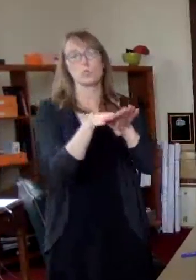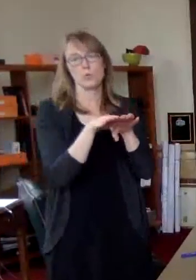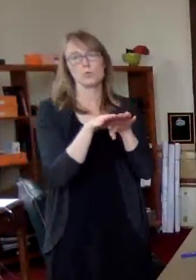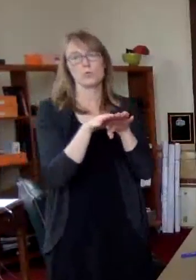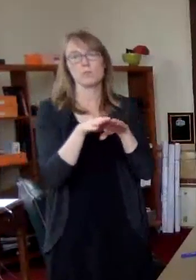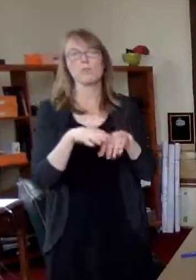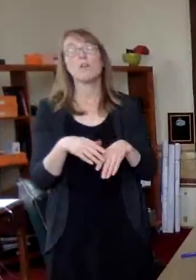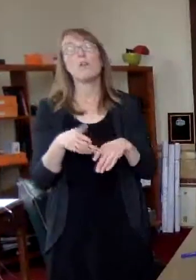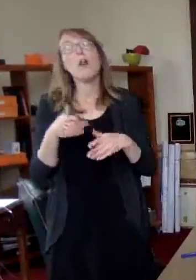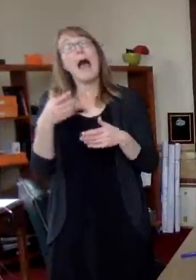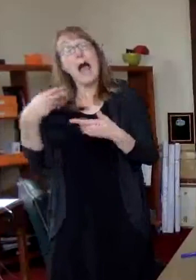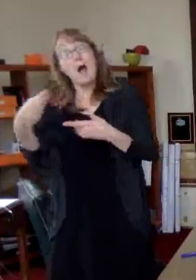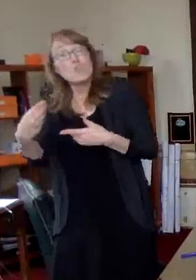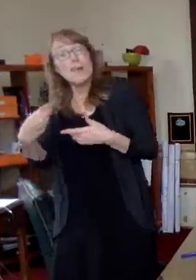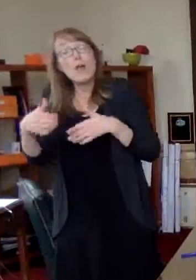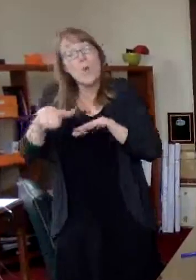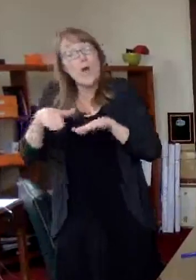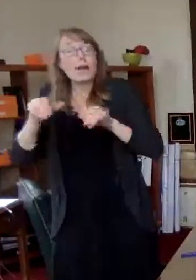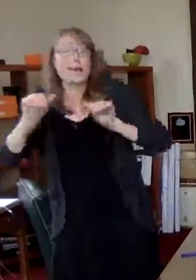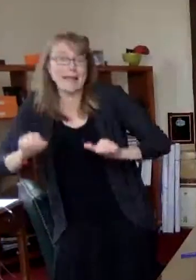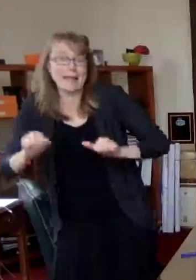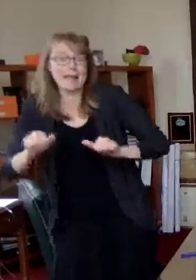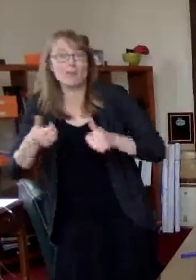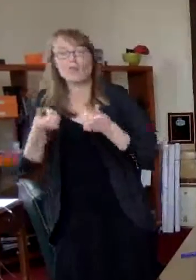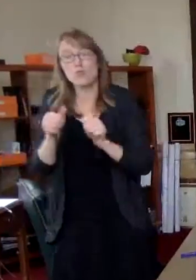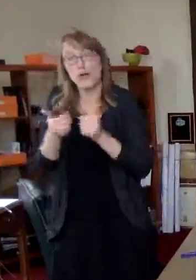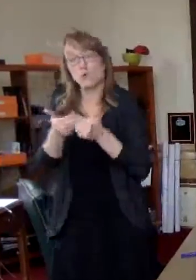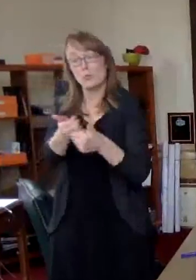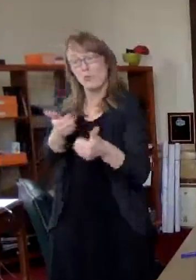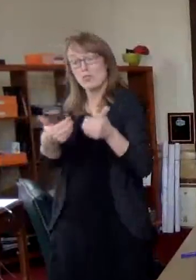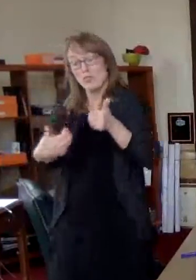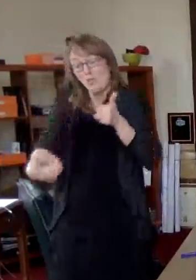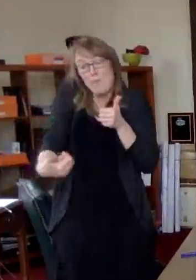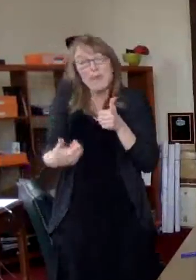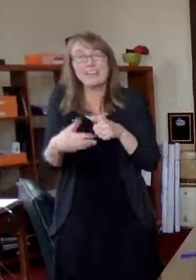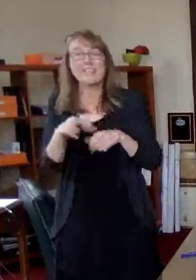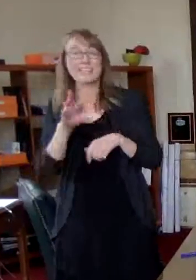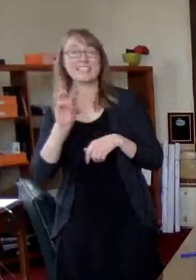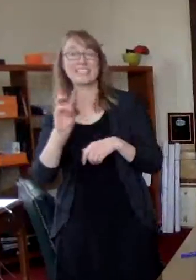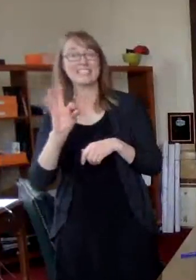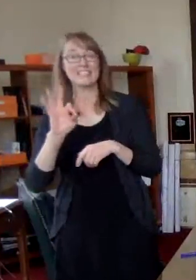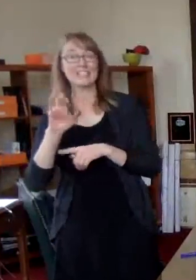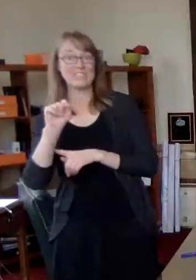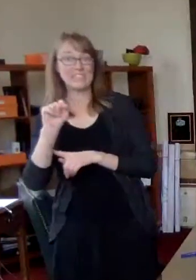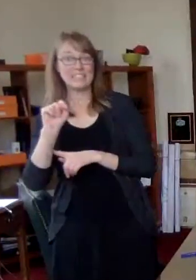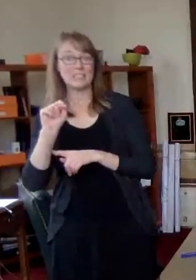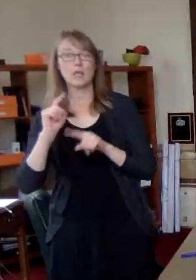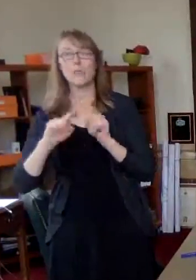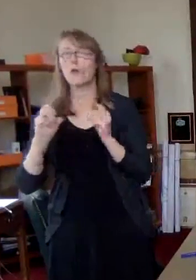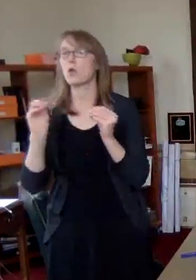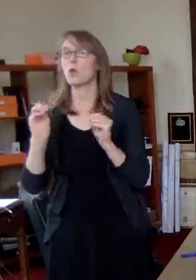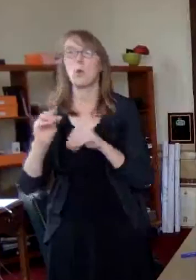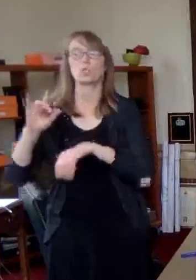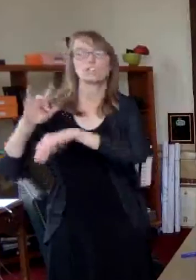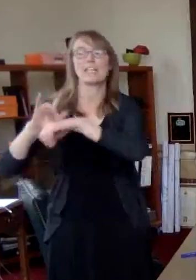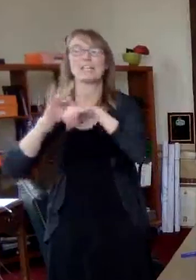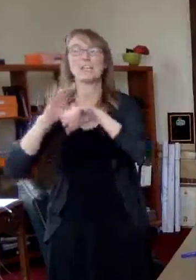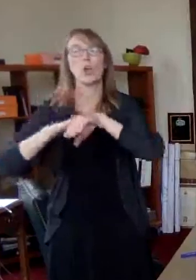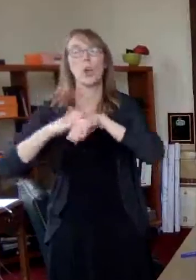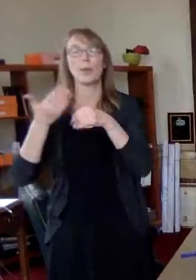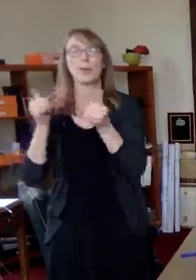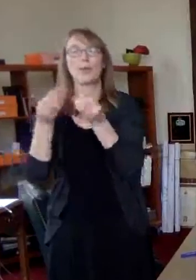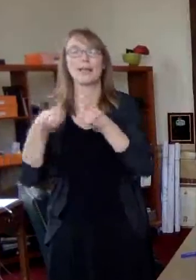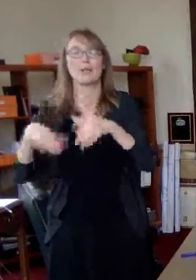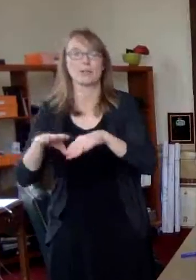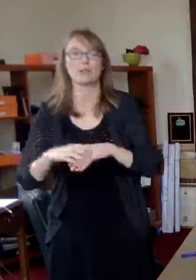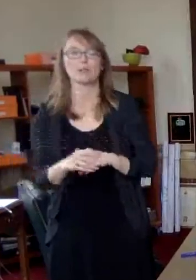stay 6 feet apart, but no playground equipment, please. Mayor, we did get a question about the federal stimulus package that